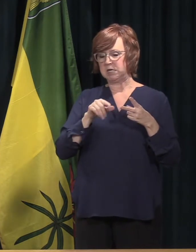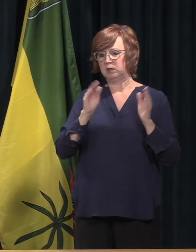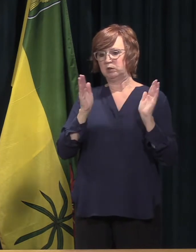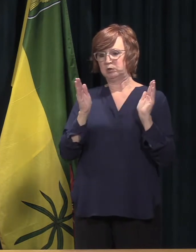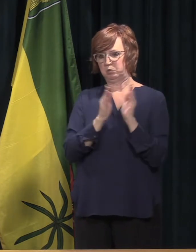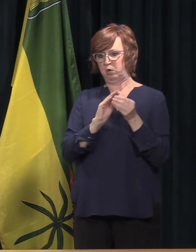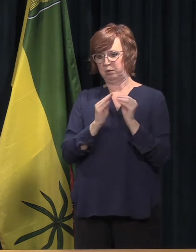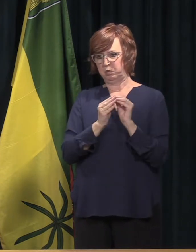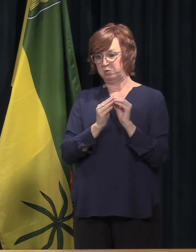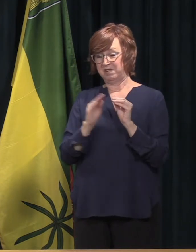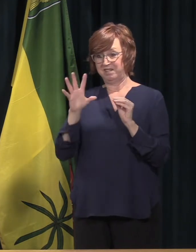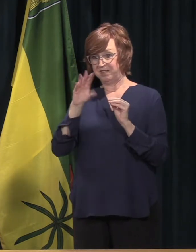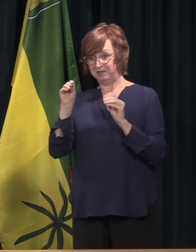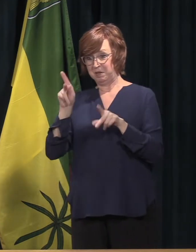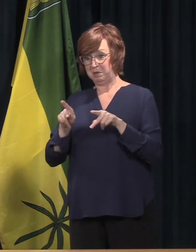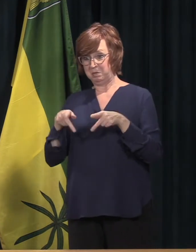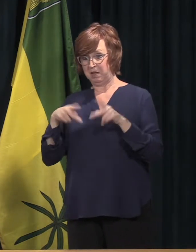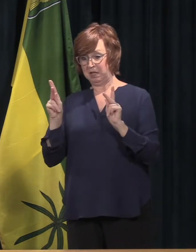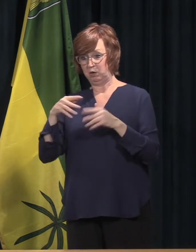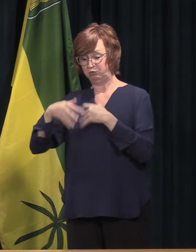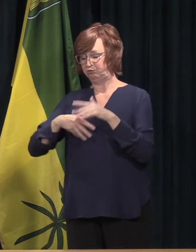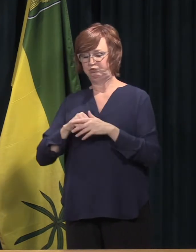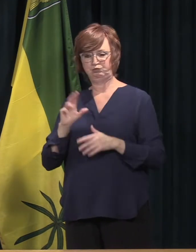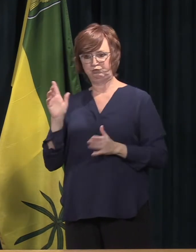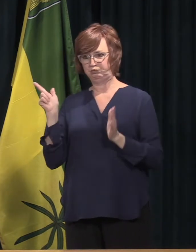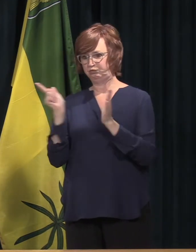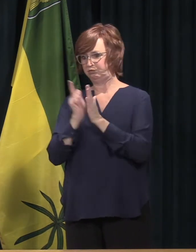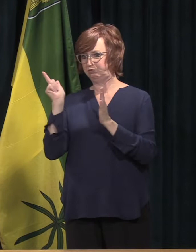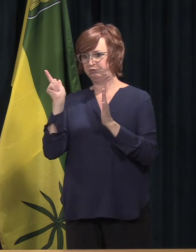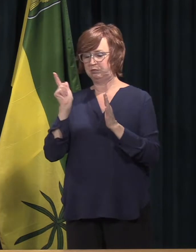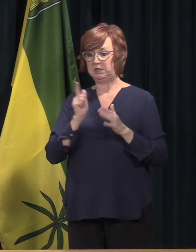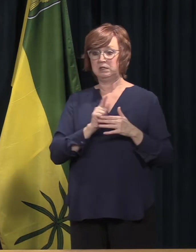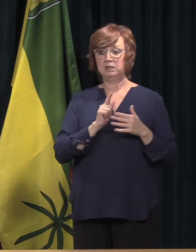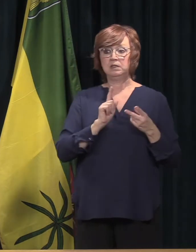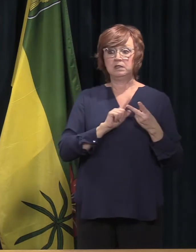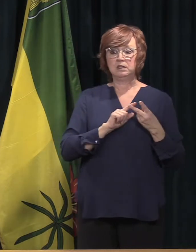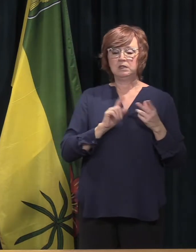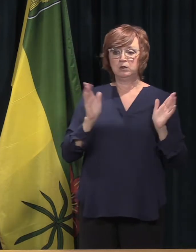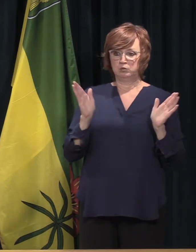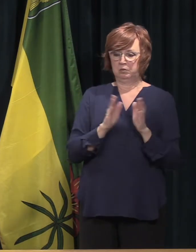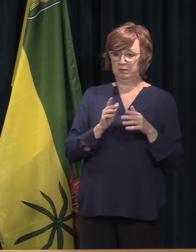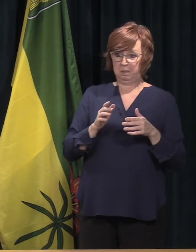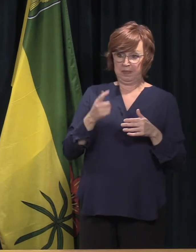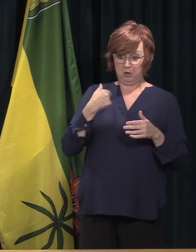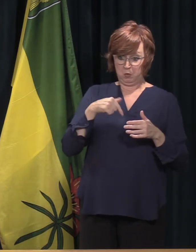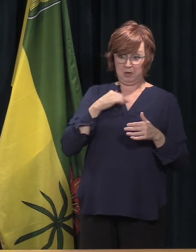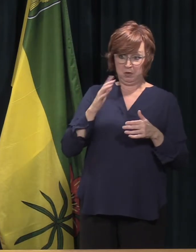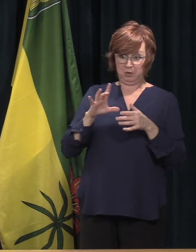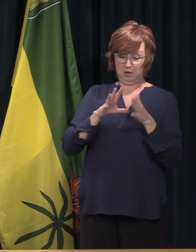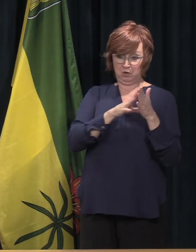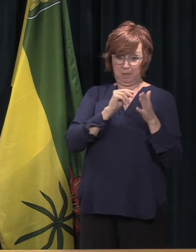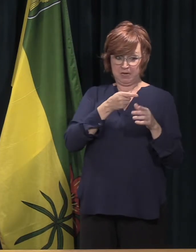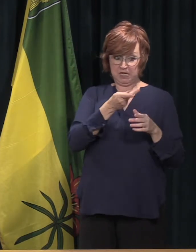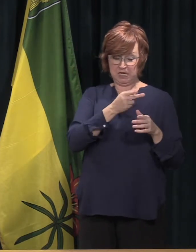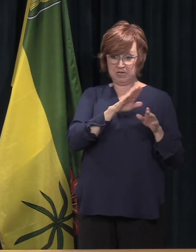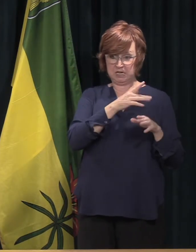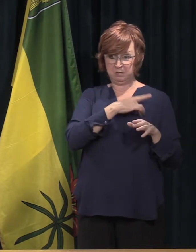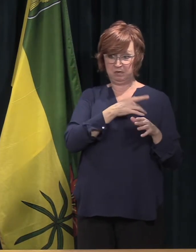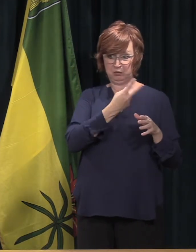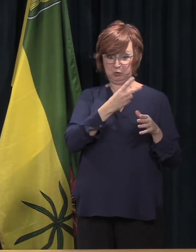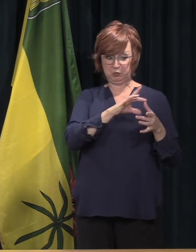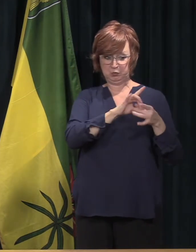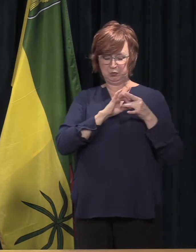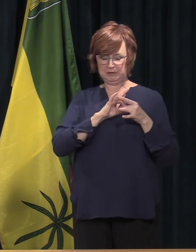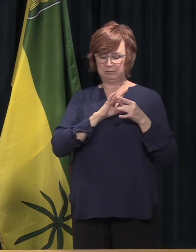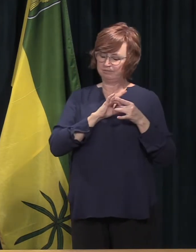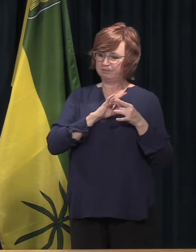and we'll have to see based on where we are at, should we move to that early, maybe this week, or maybe see how we are in terms of our cases.